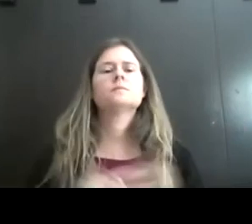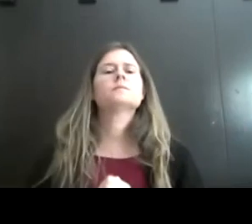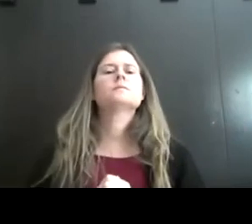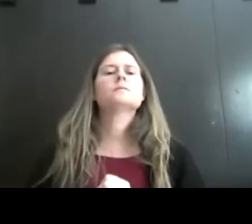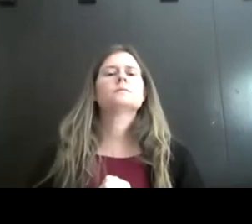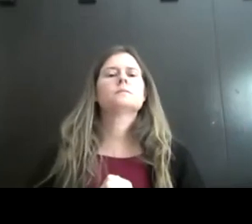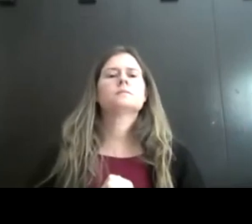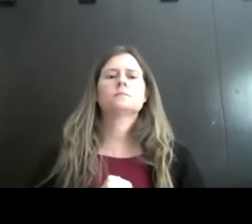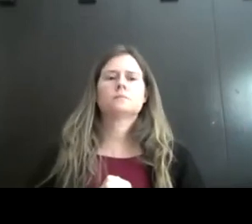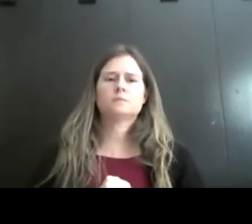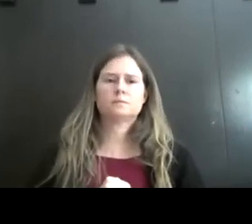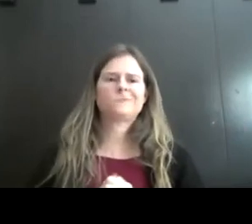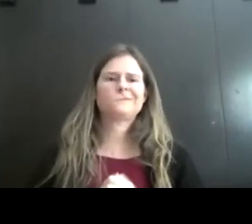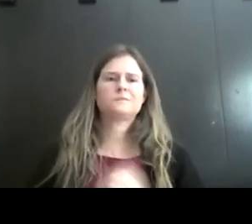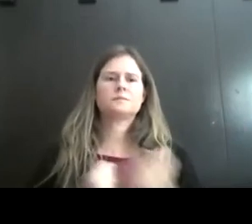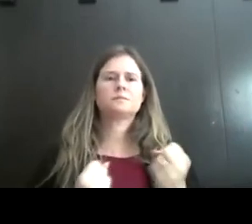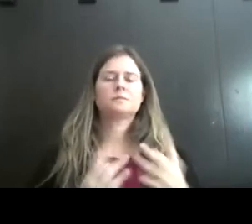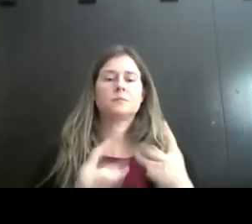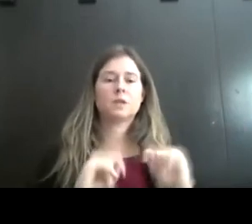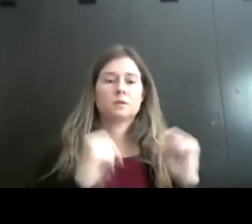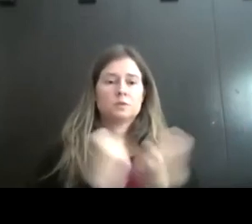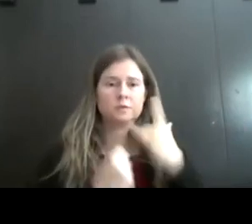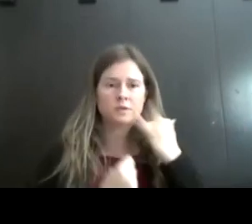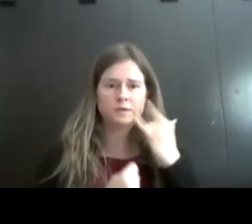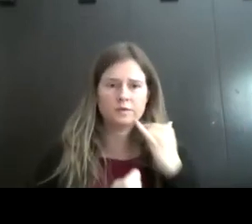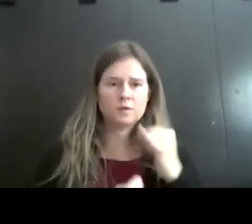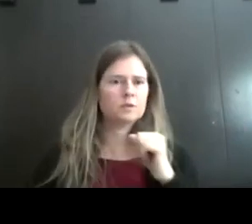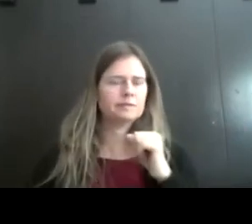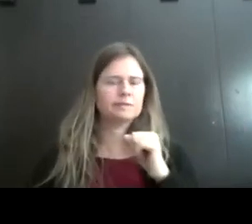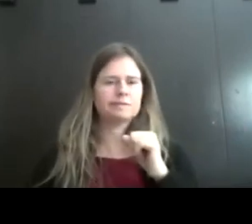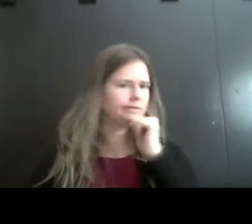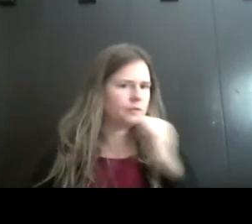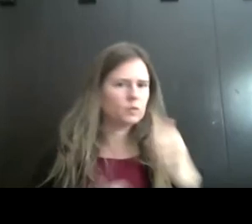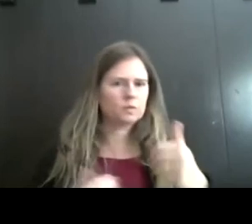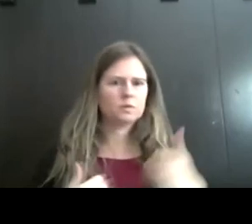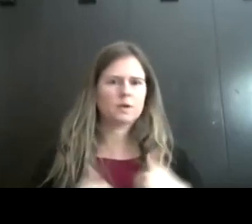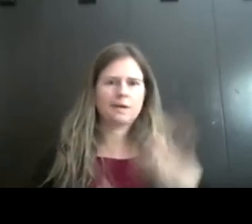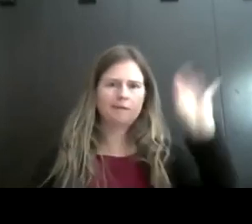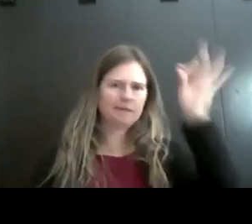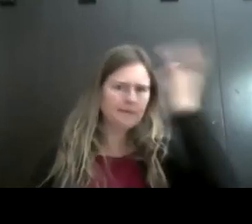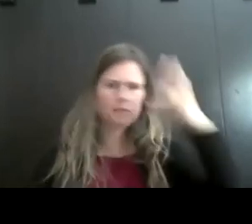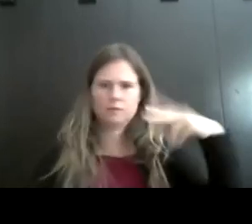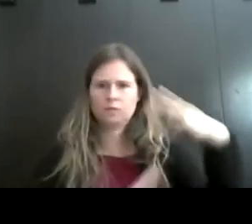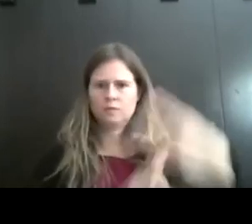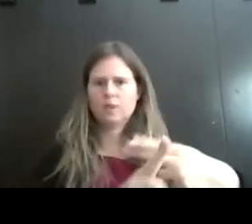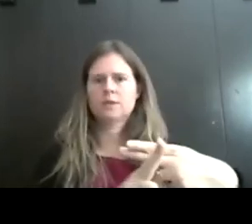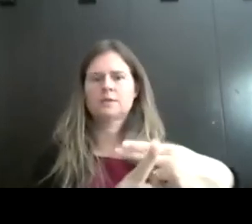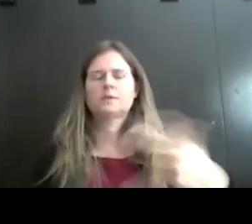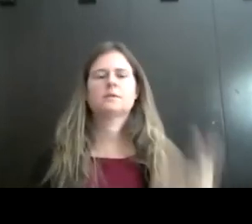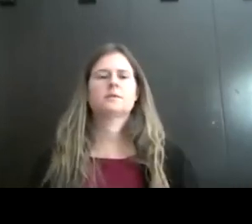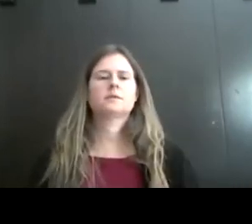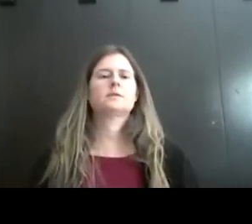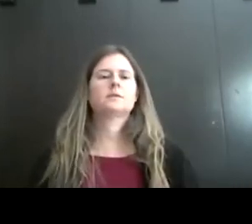many tribes in California do not have federal recognition. They're federally non-recognized tribes. The